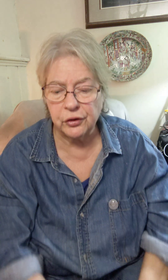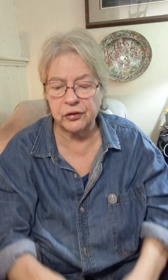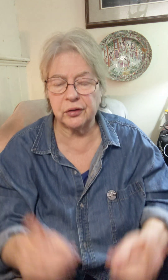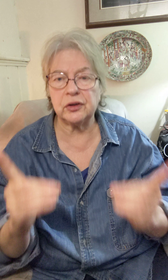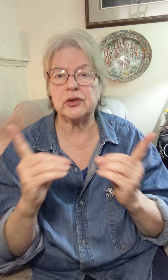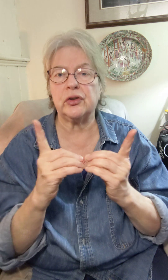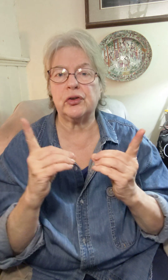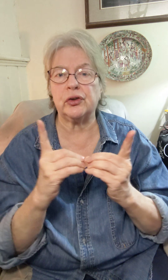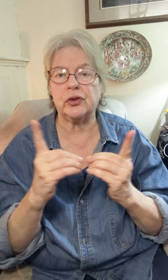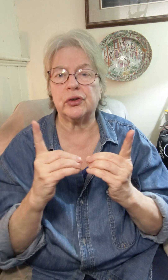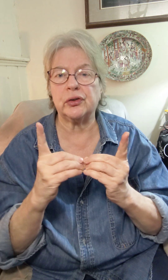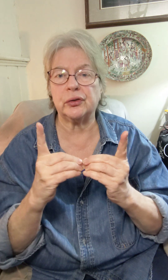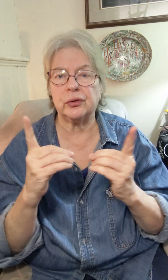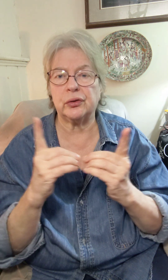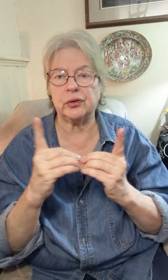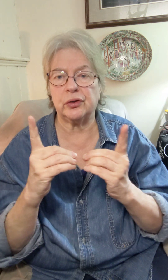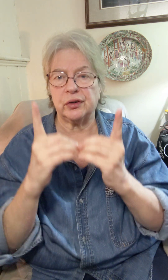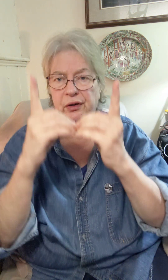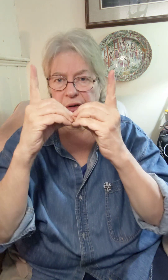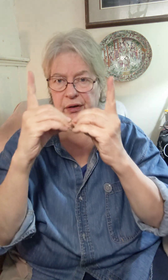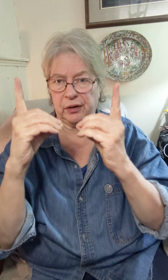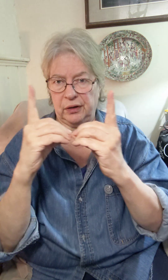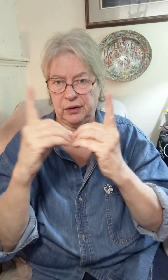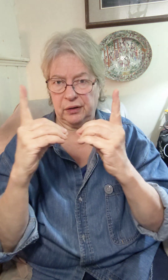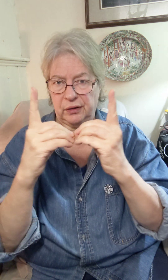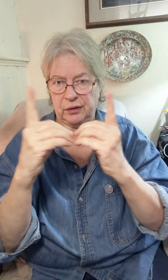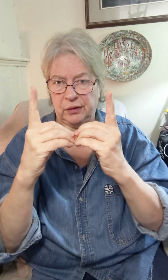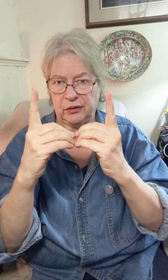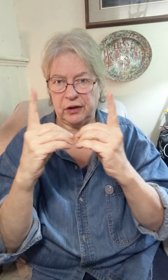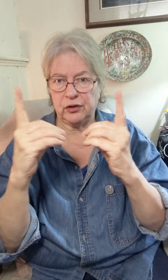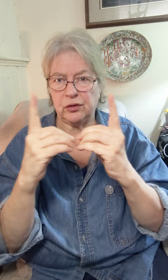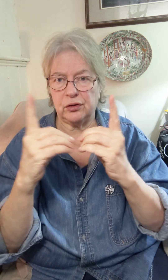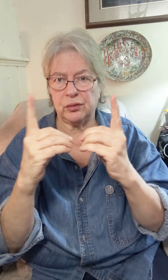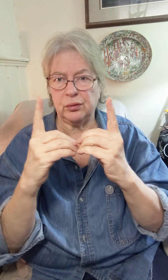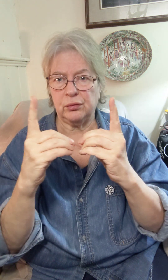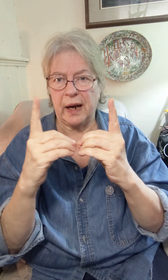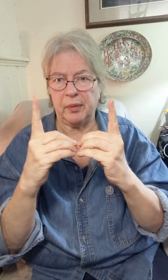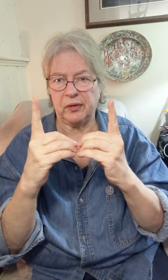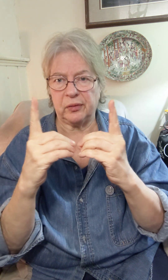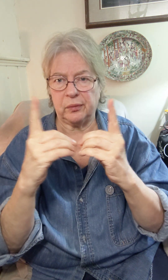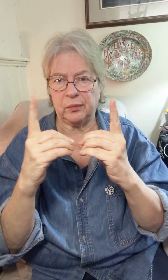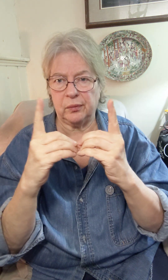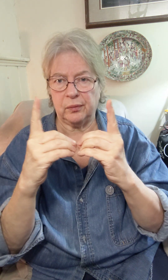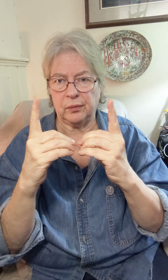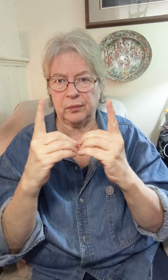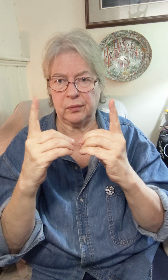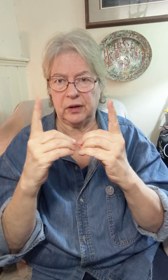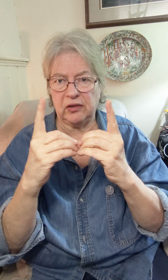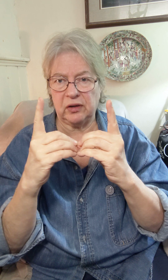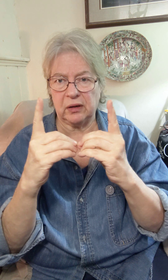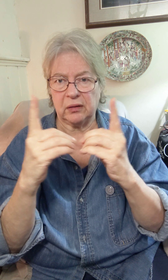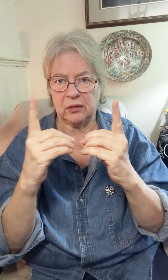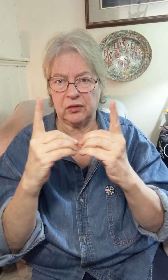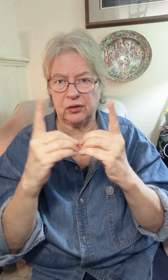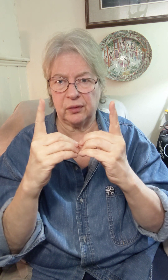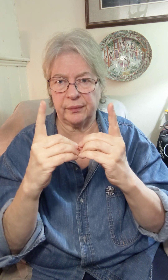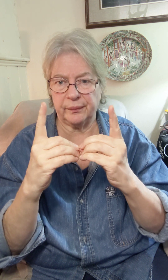Desserts, dessert, dessert. Looks like two rabbits kissing. Dessert,